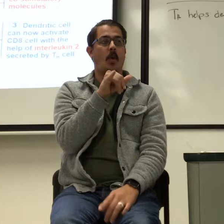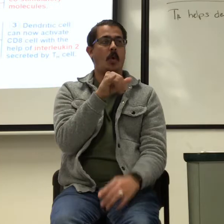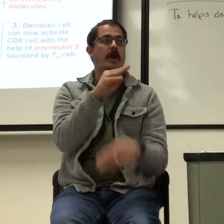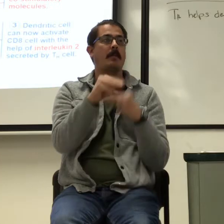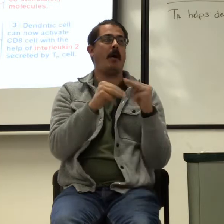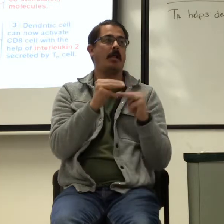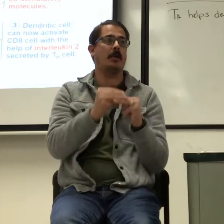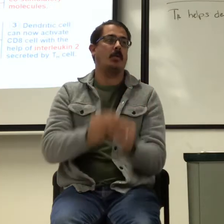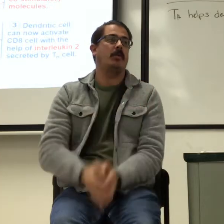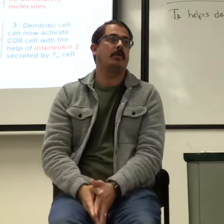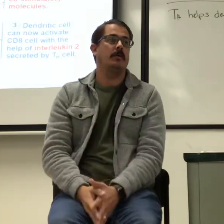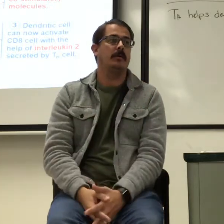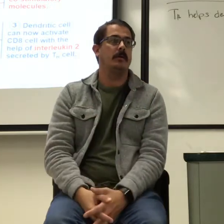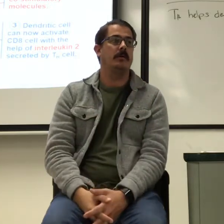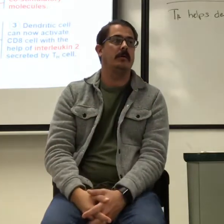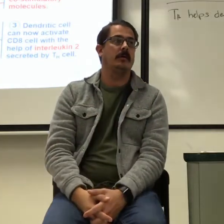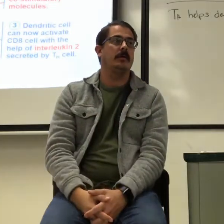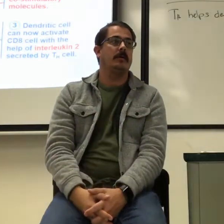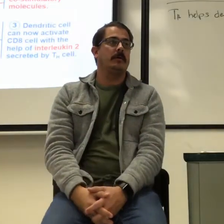molecules.